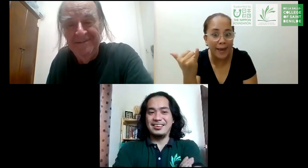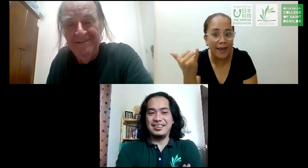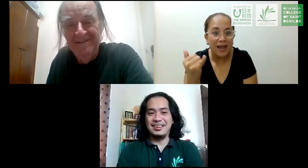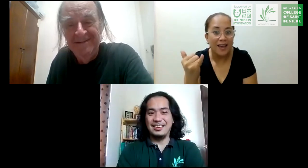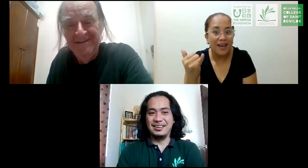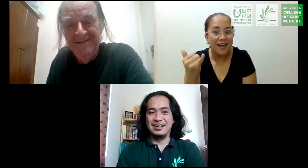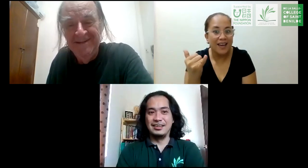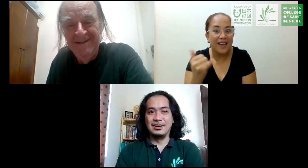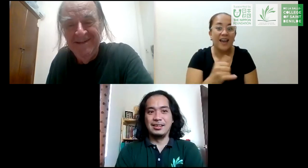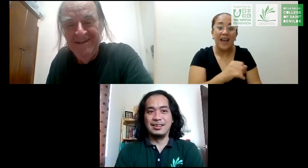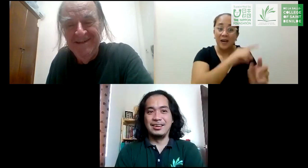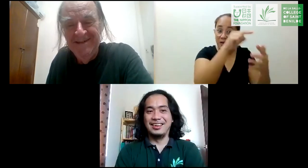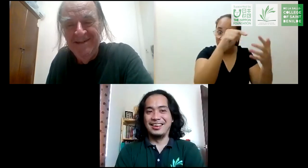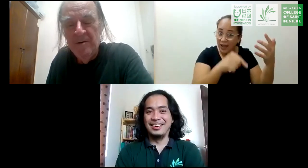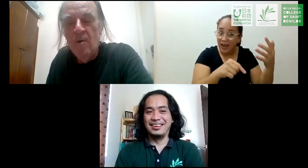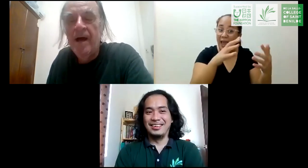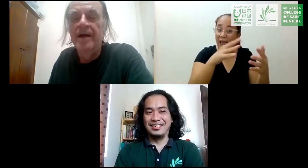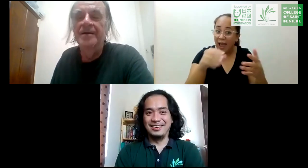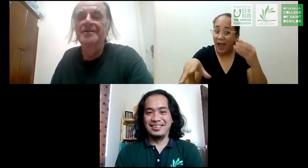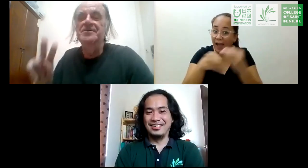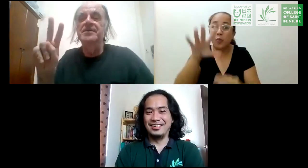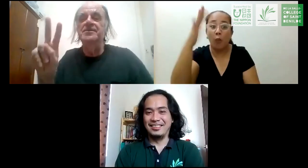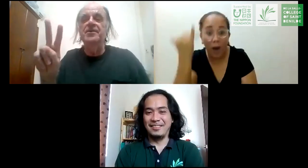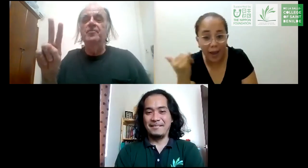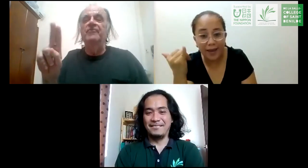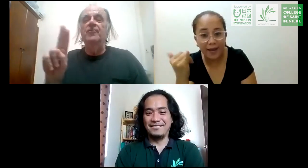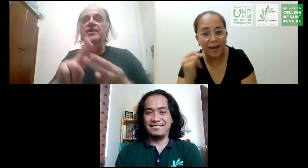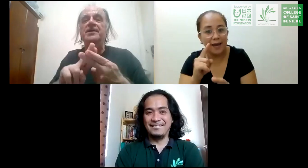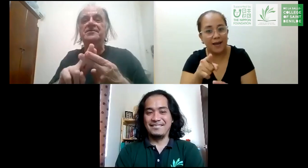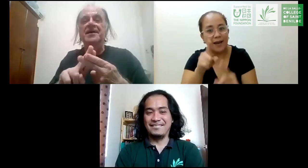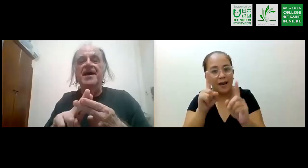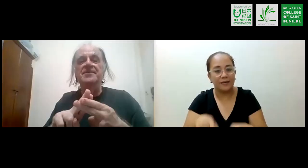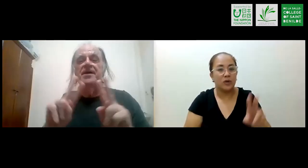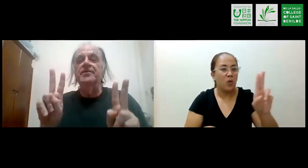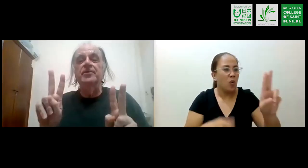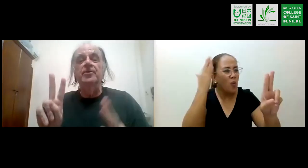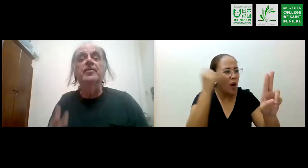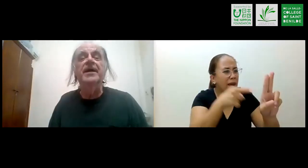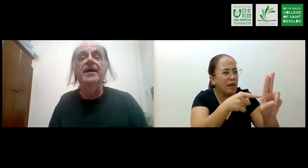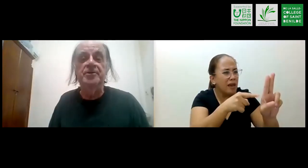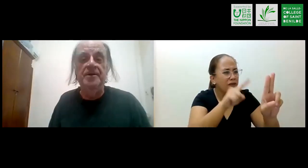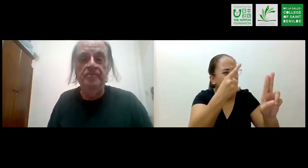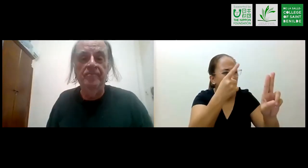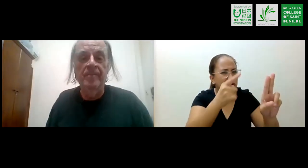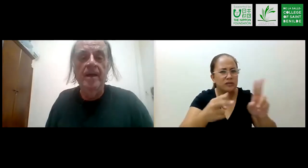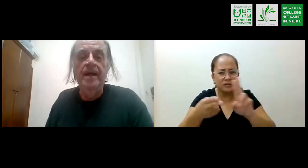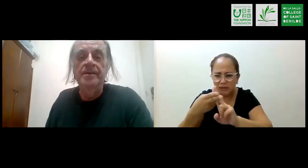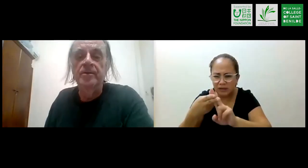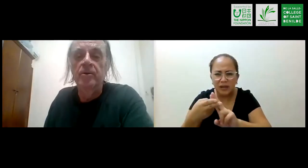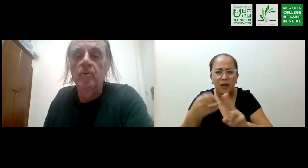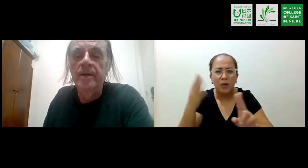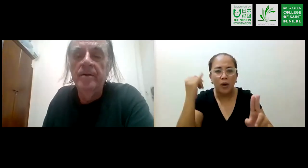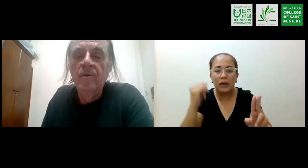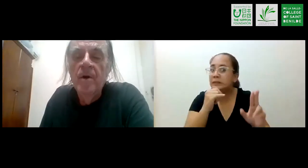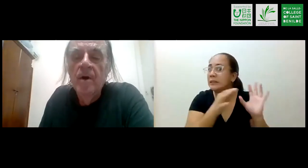Why does this go before this? Has nothing to do with handshake. It has